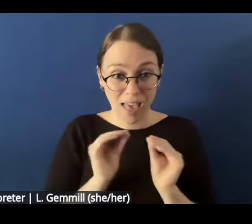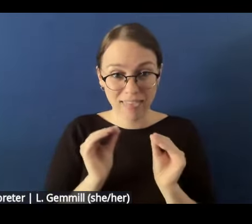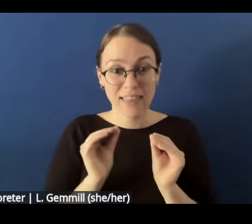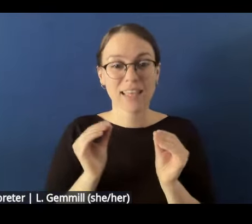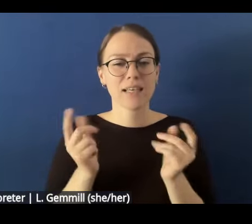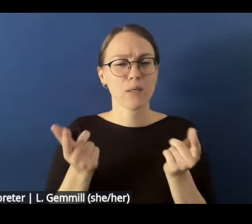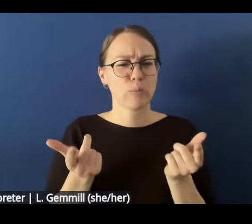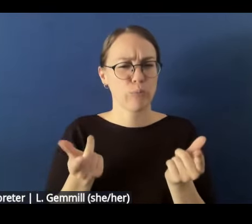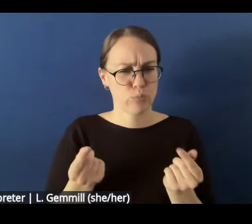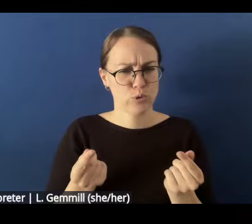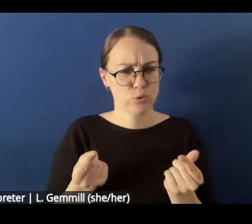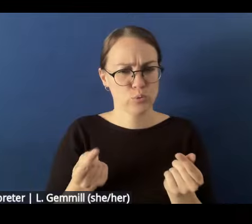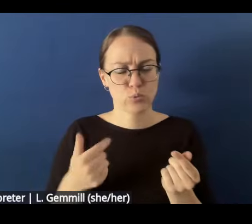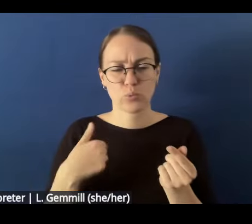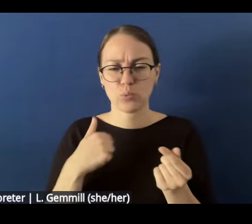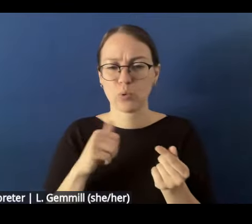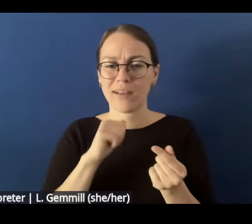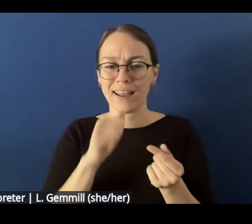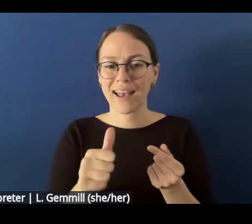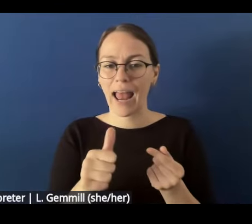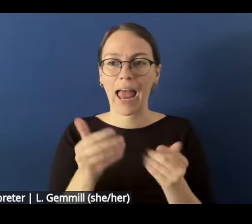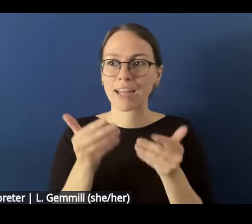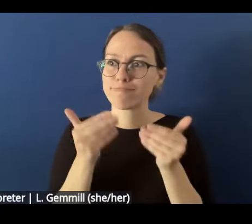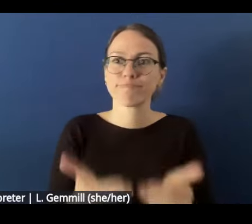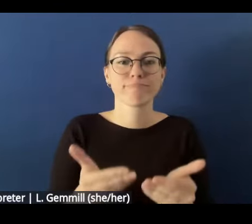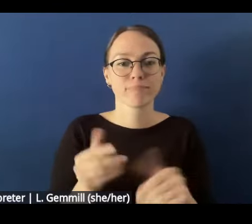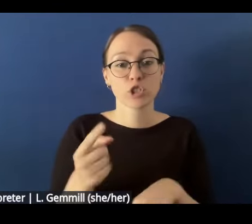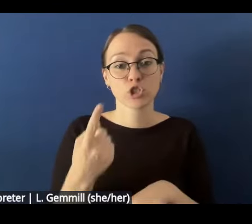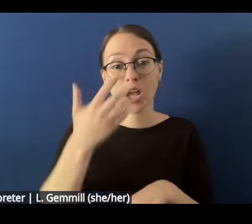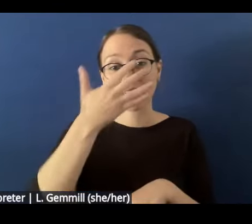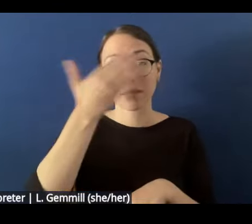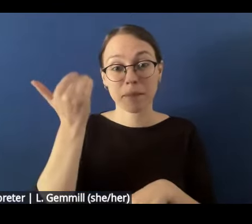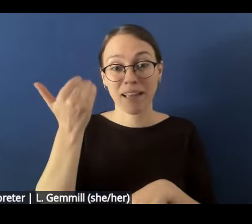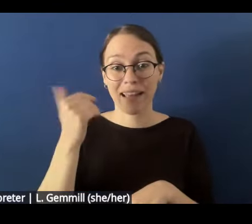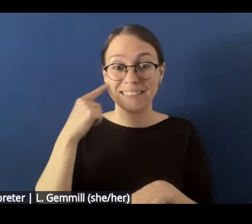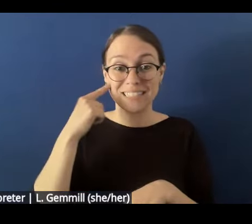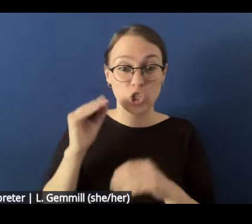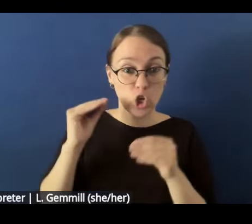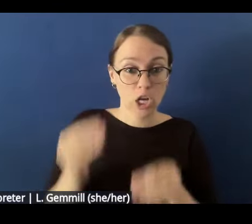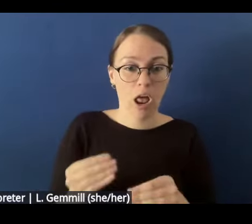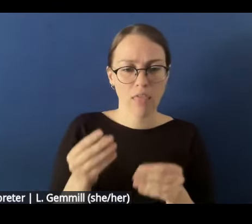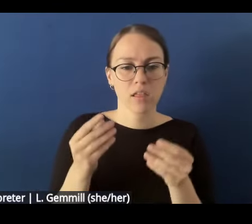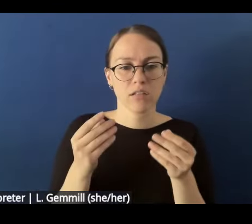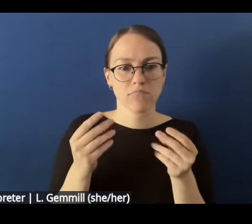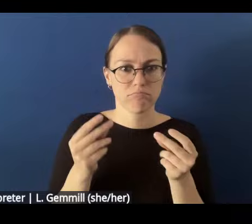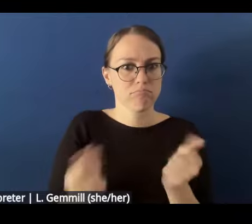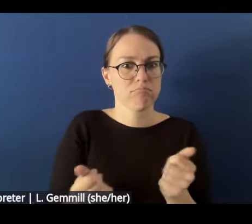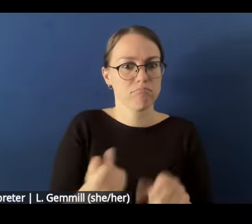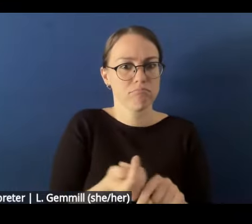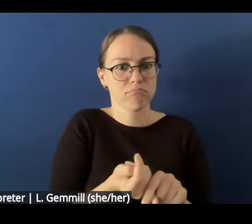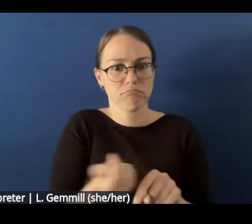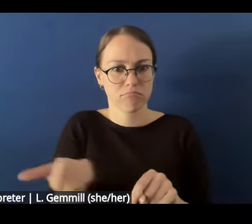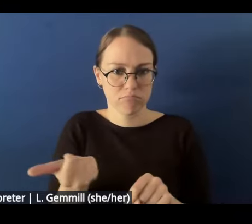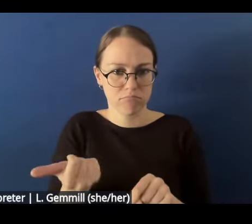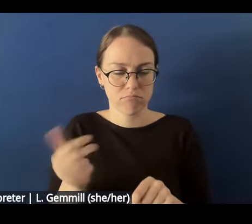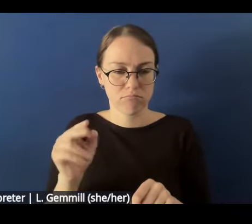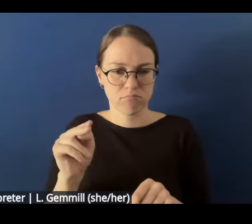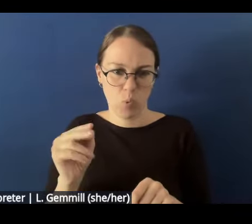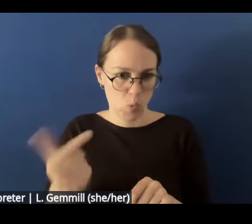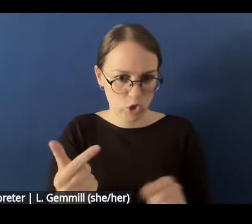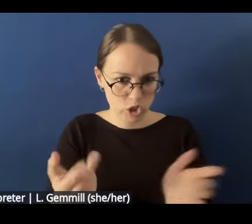solely because we don't hear anything that is automatically invalid. What I would say is that is then